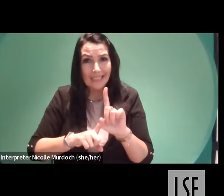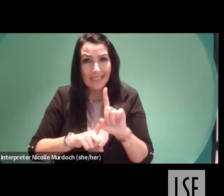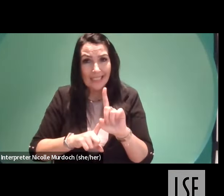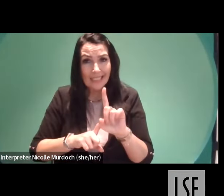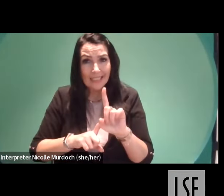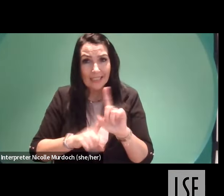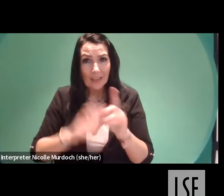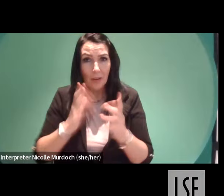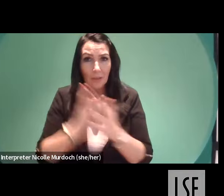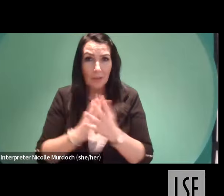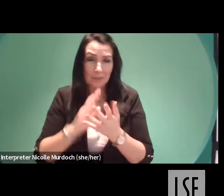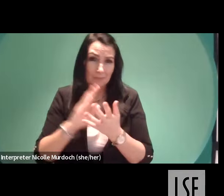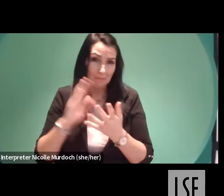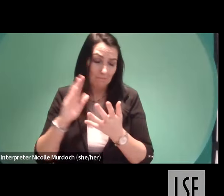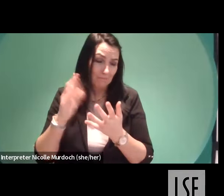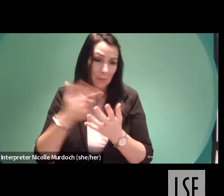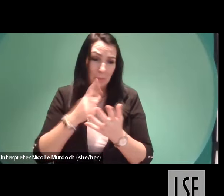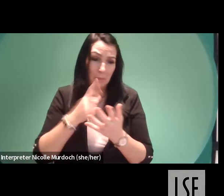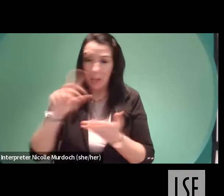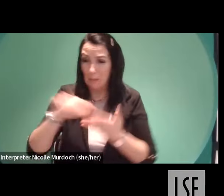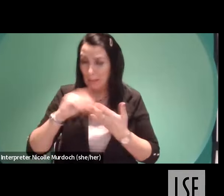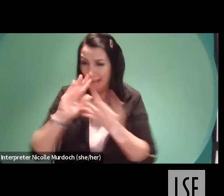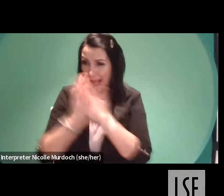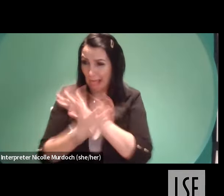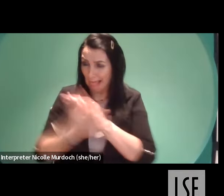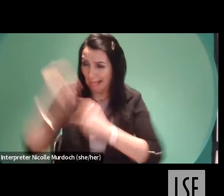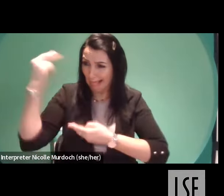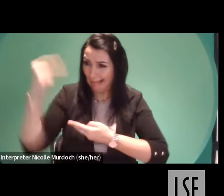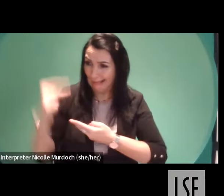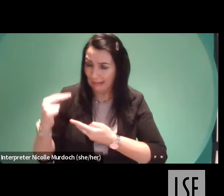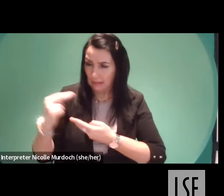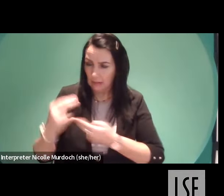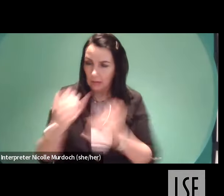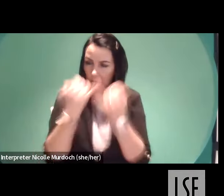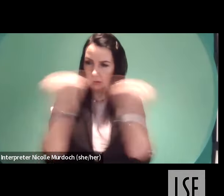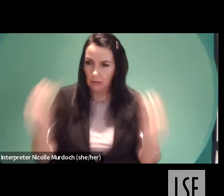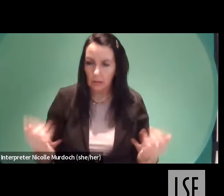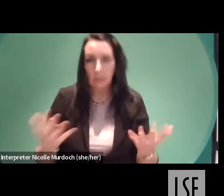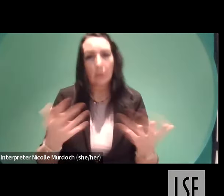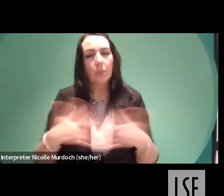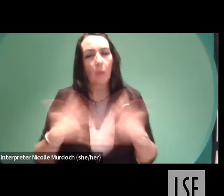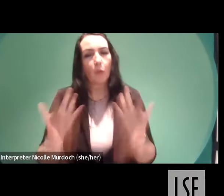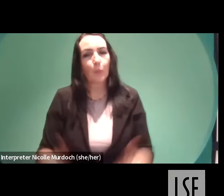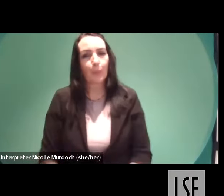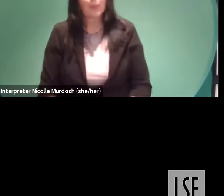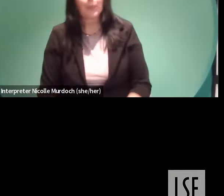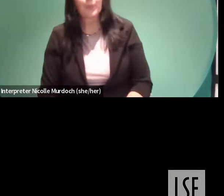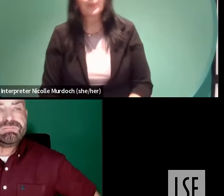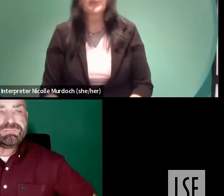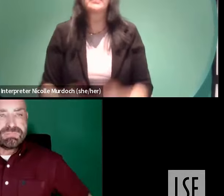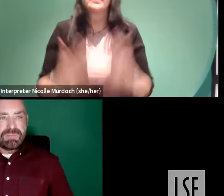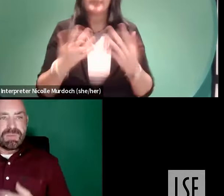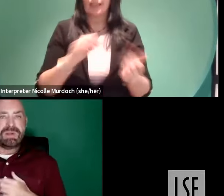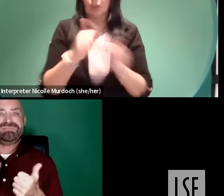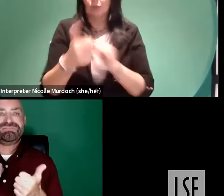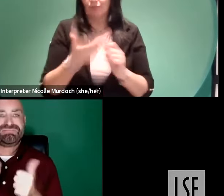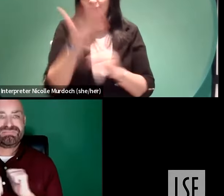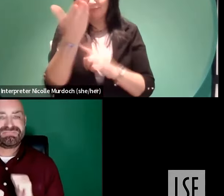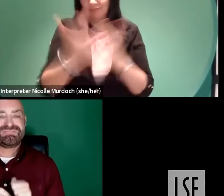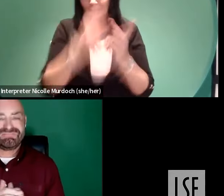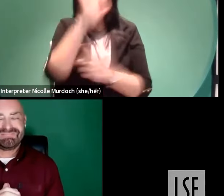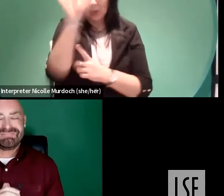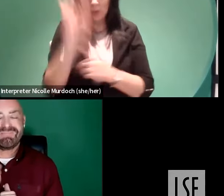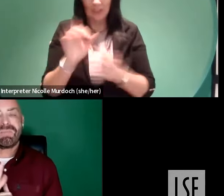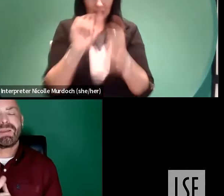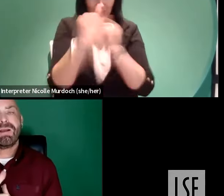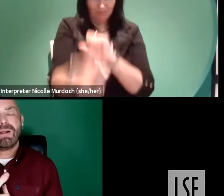absolute savage attacks on people's pay. So that's our perspective. Right, very good. We're going to go to, promised you a question, and then